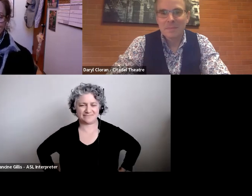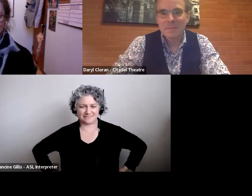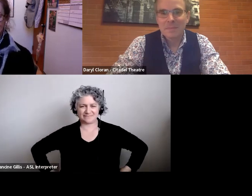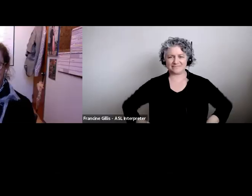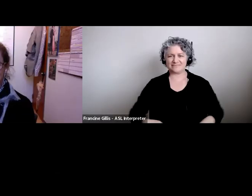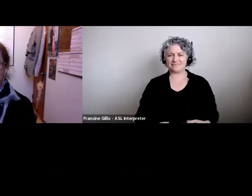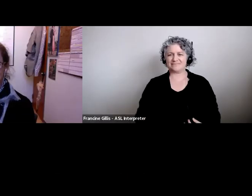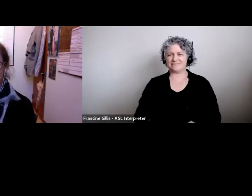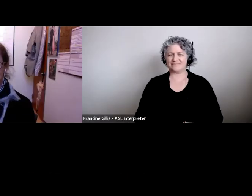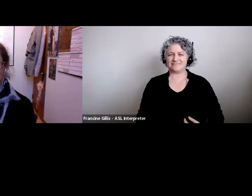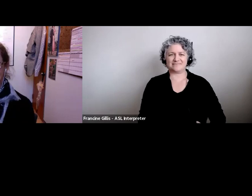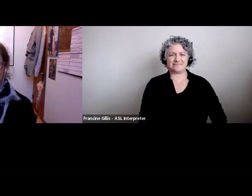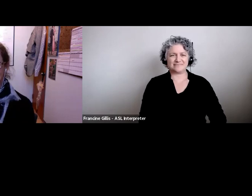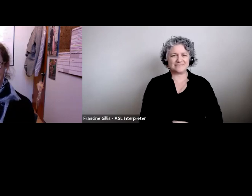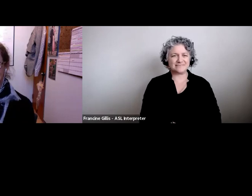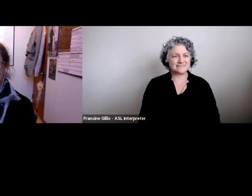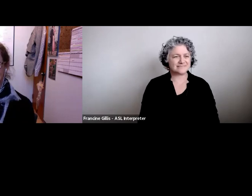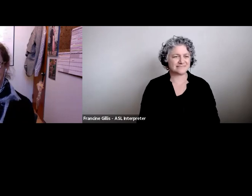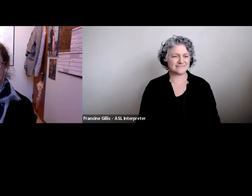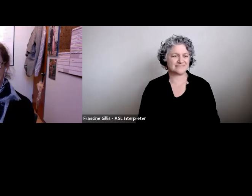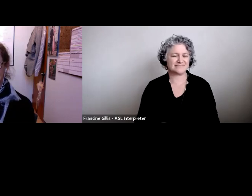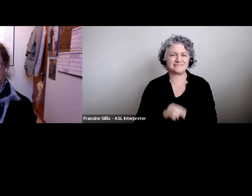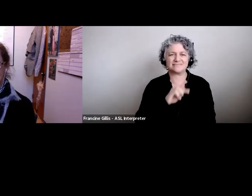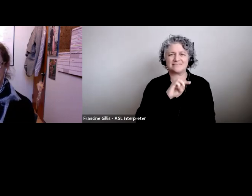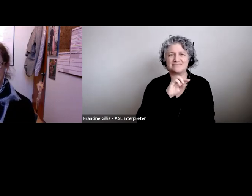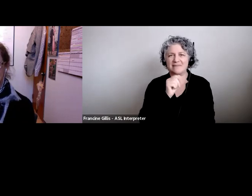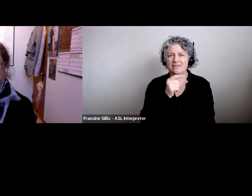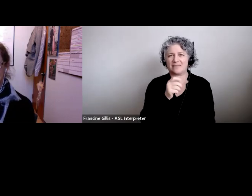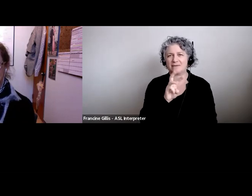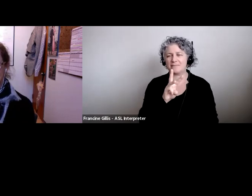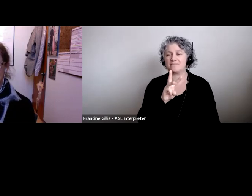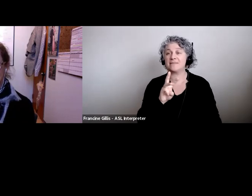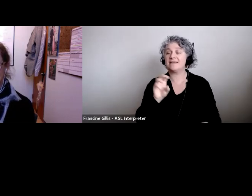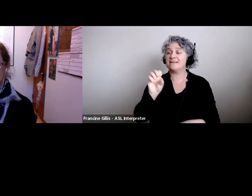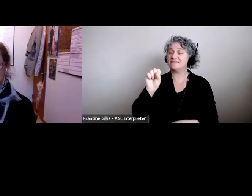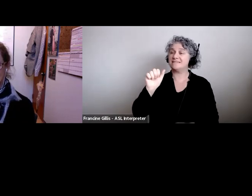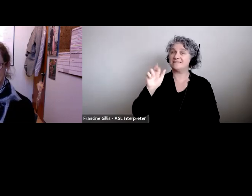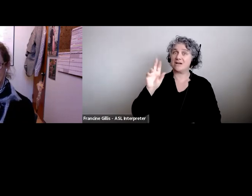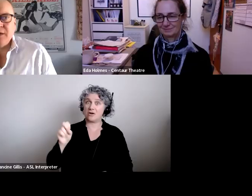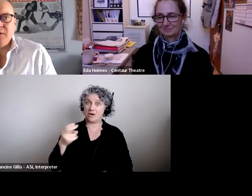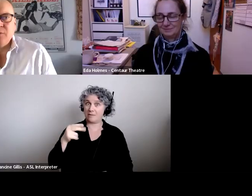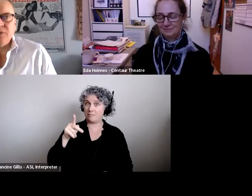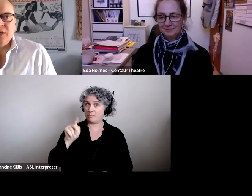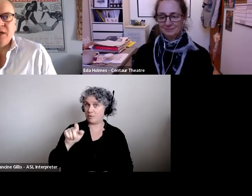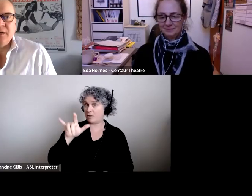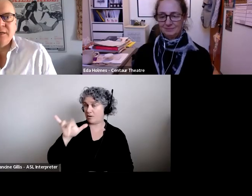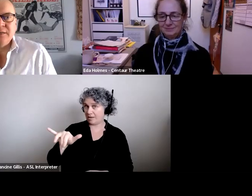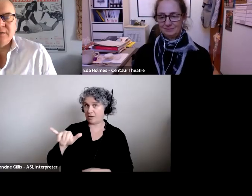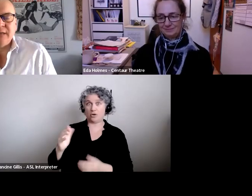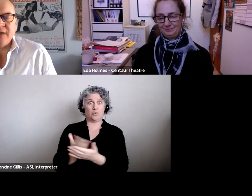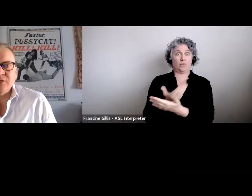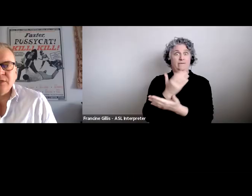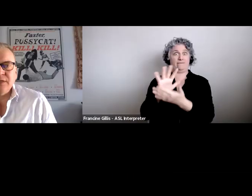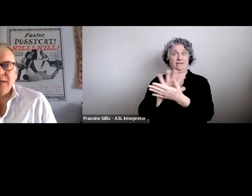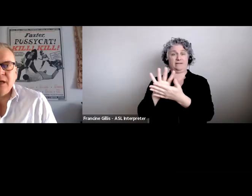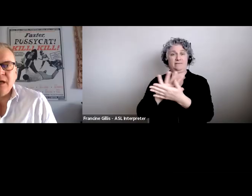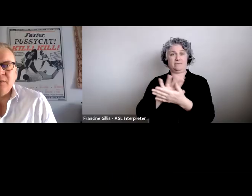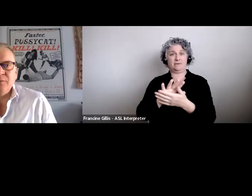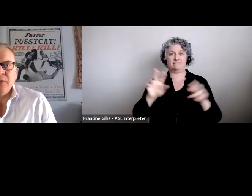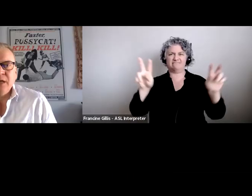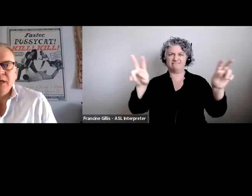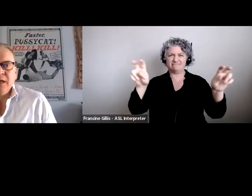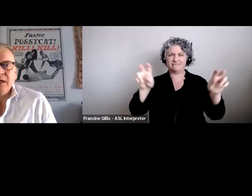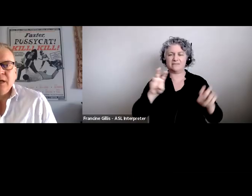When I spoke with Sarah Polley about her new film, Women Talking, which is actually